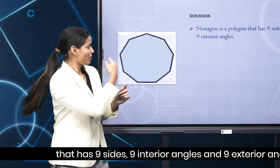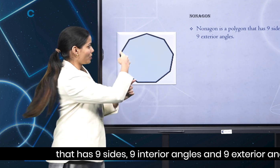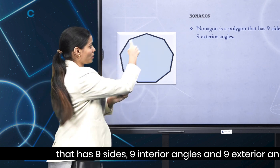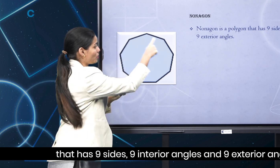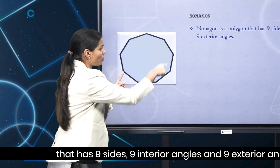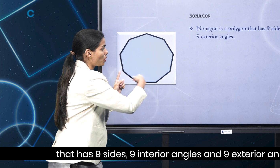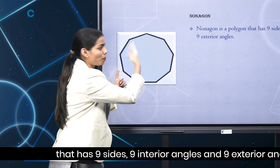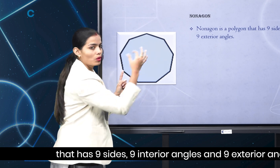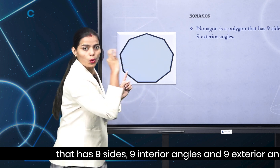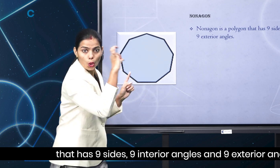angles.